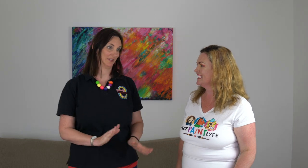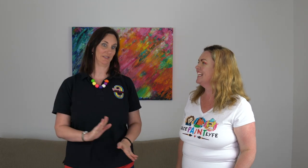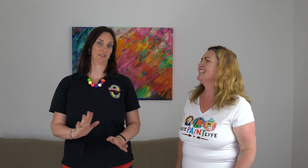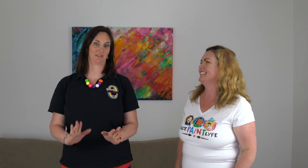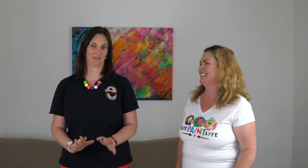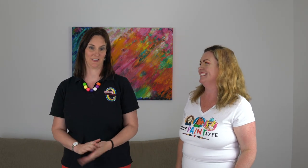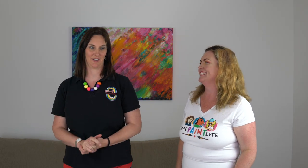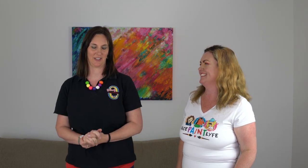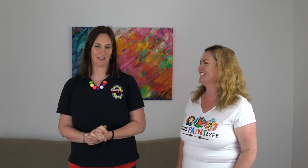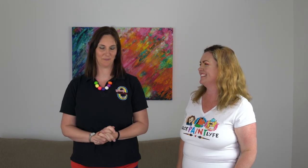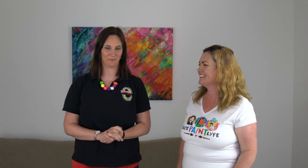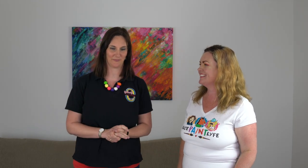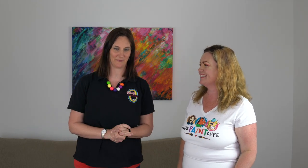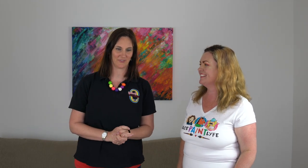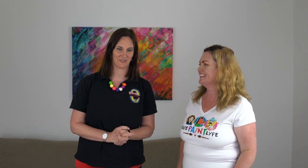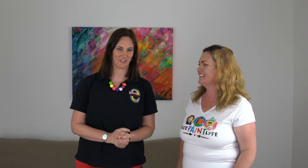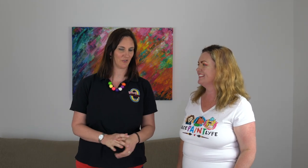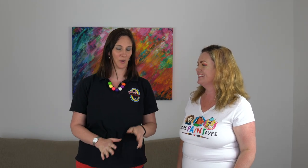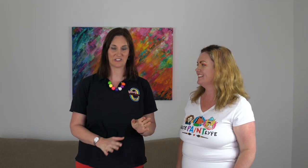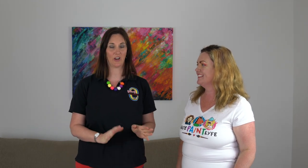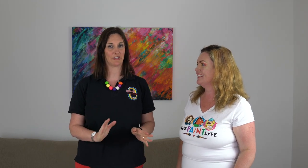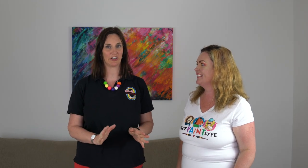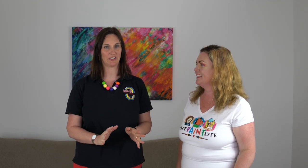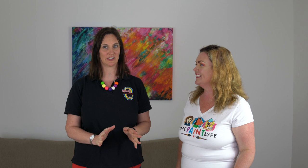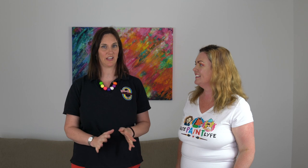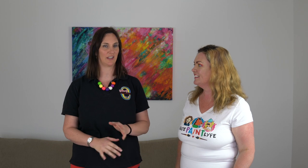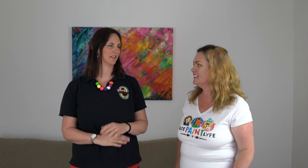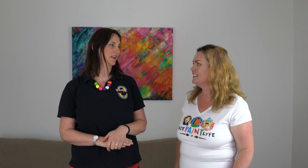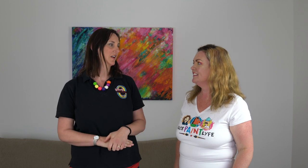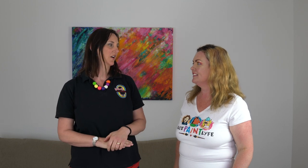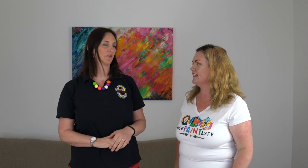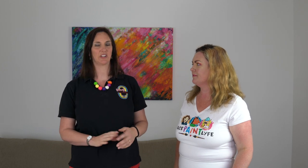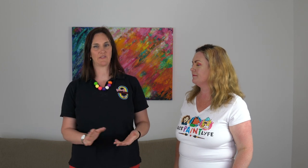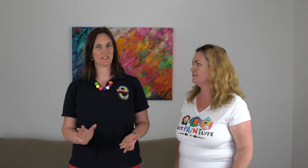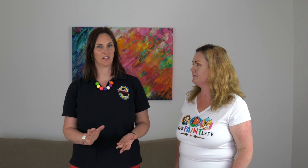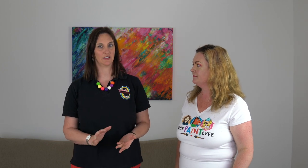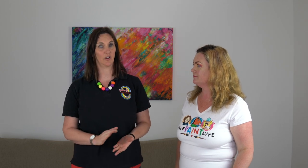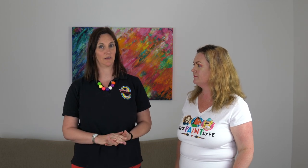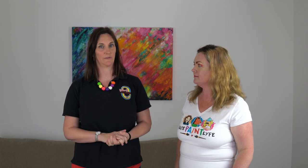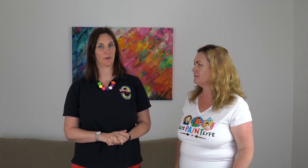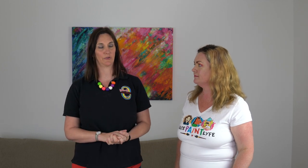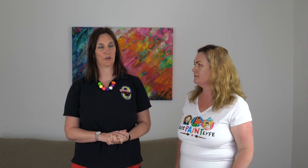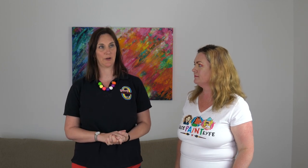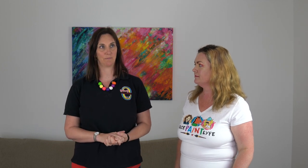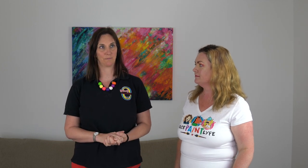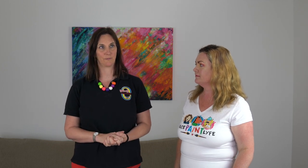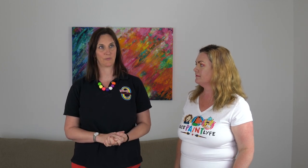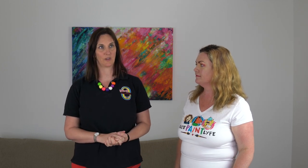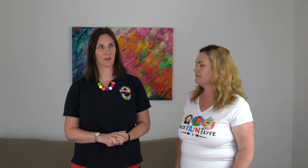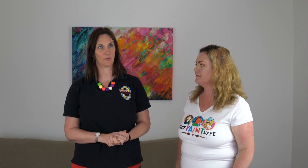expert. I didn't grow up signing or anything like that, and I really haven't signed a lot for